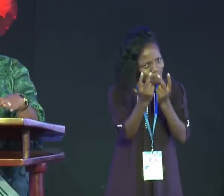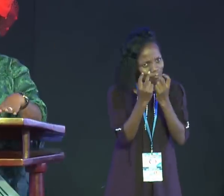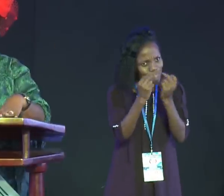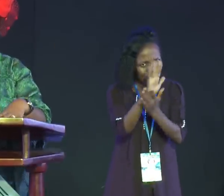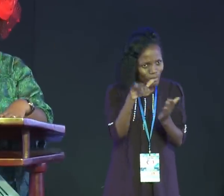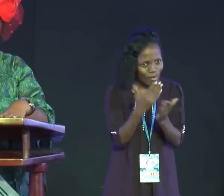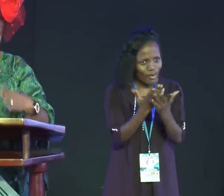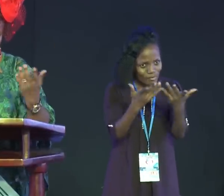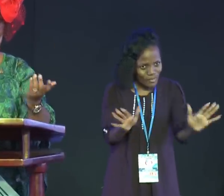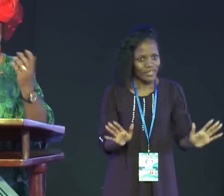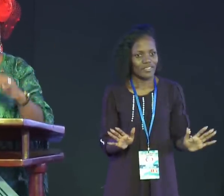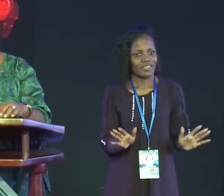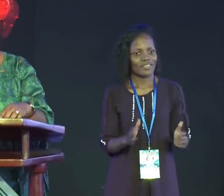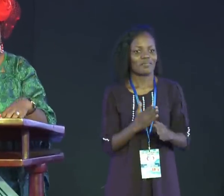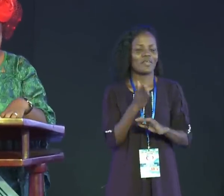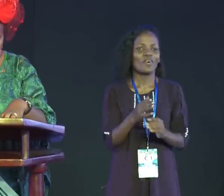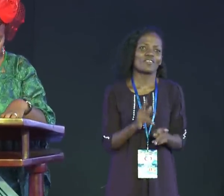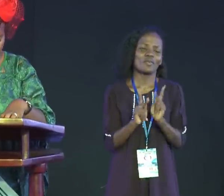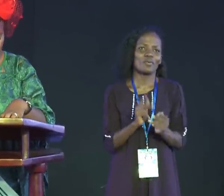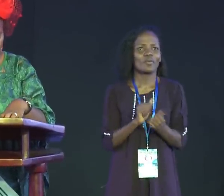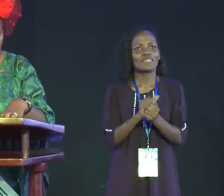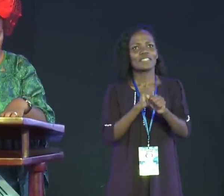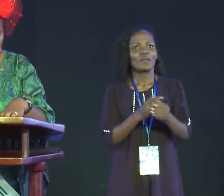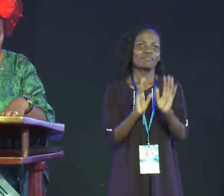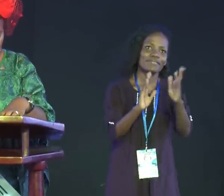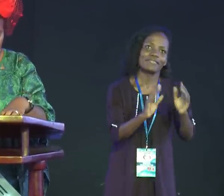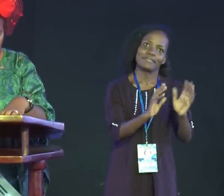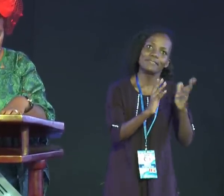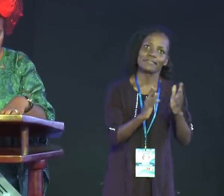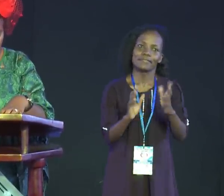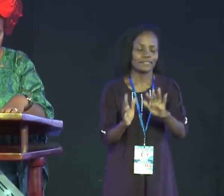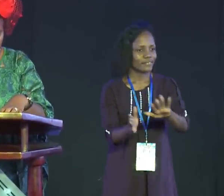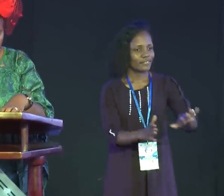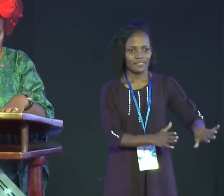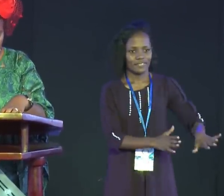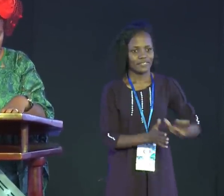for. I kindly request you not to clap. And we have little time.